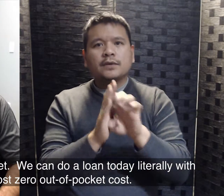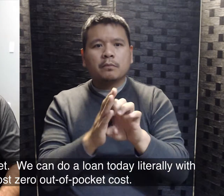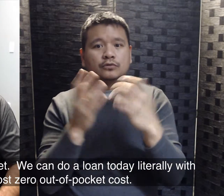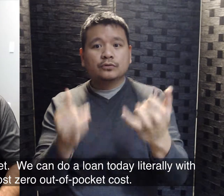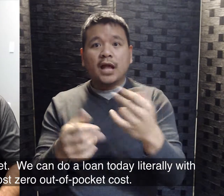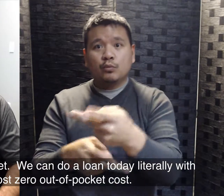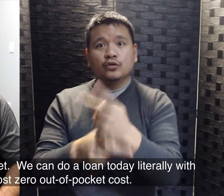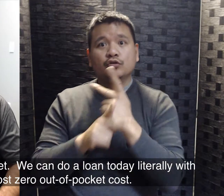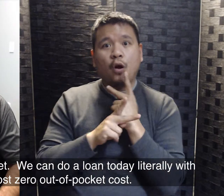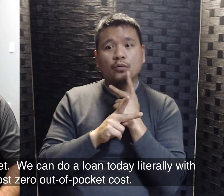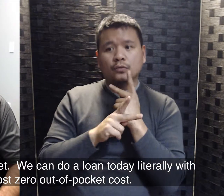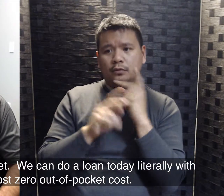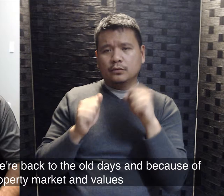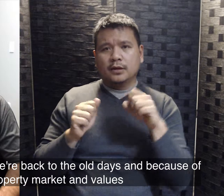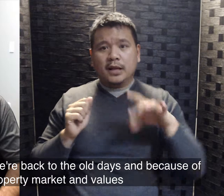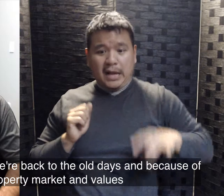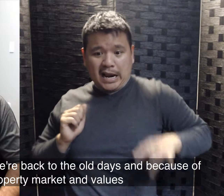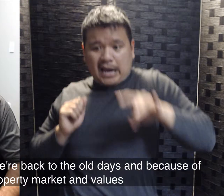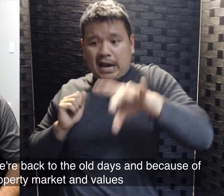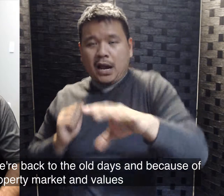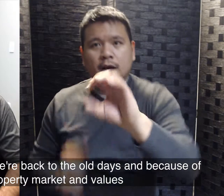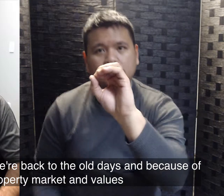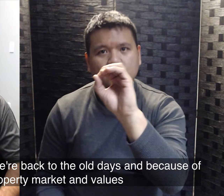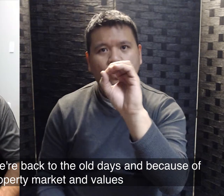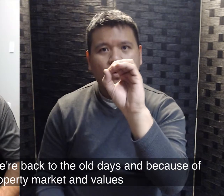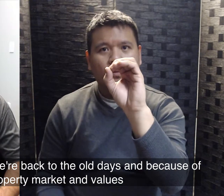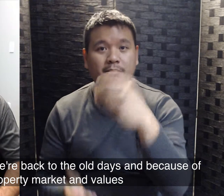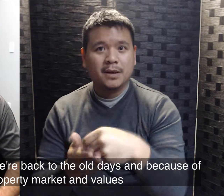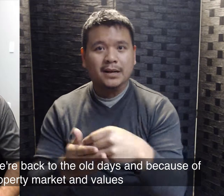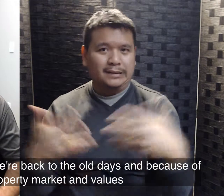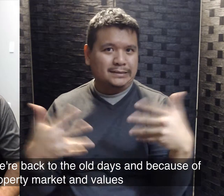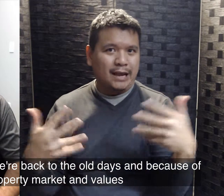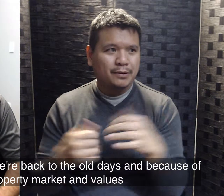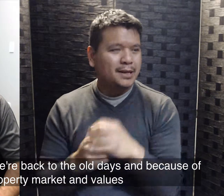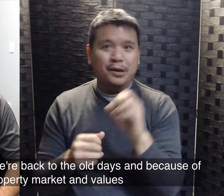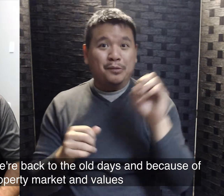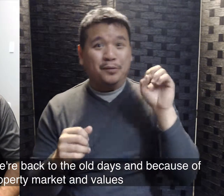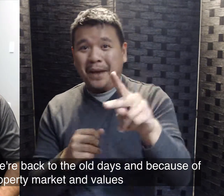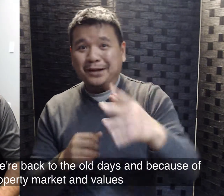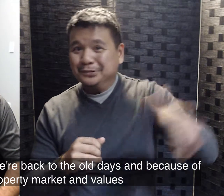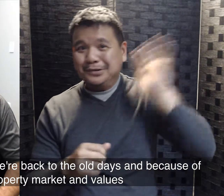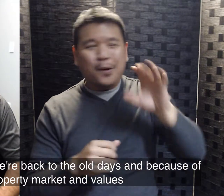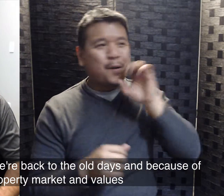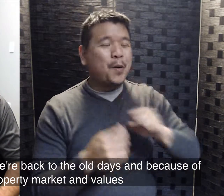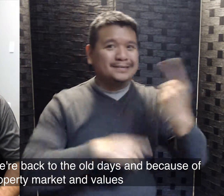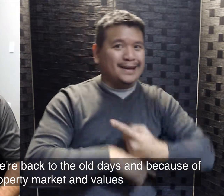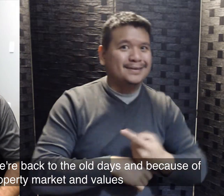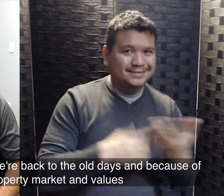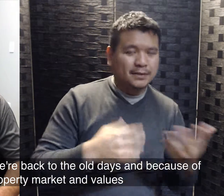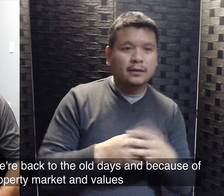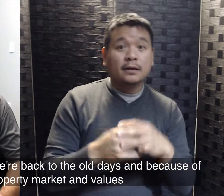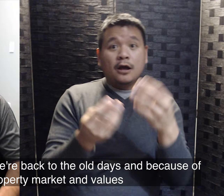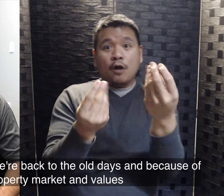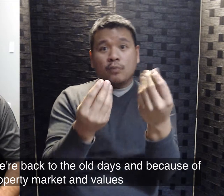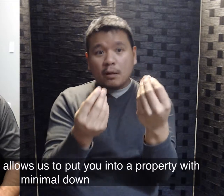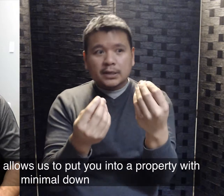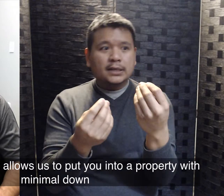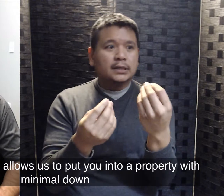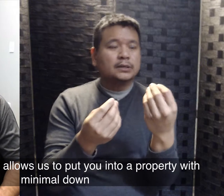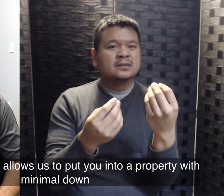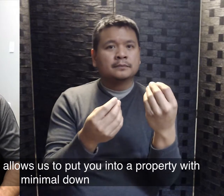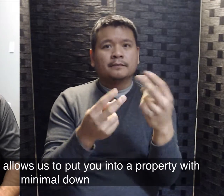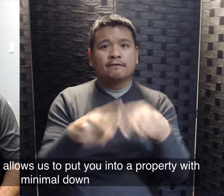with almost zero out-of-pocket cost. It's really scary. We're back to the old days, and because of property market and values